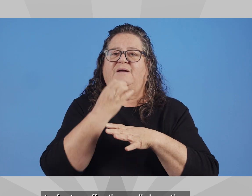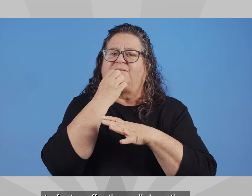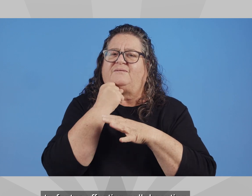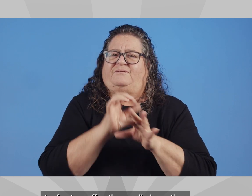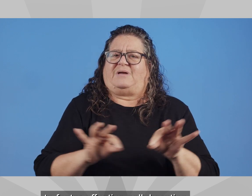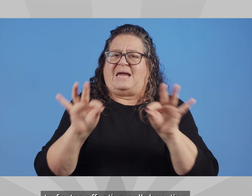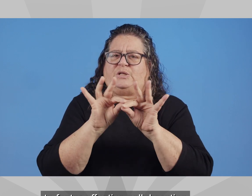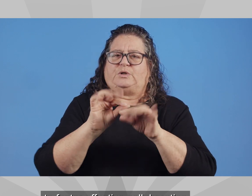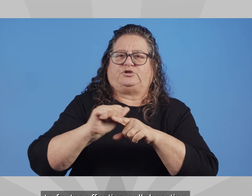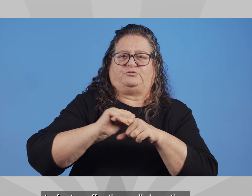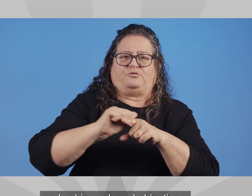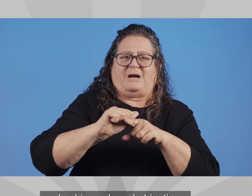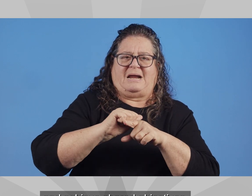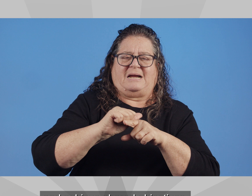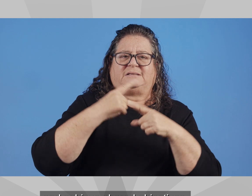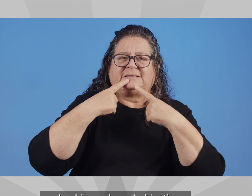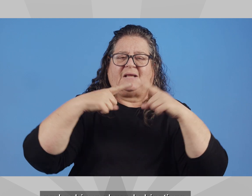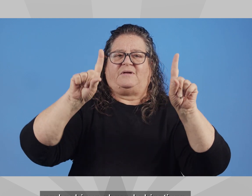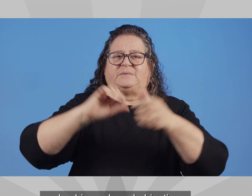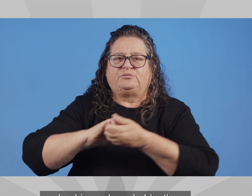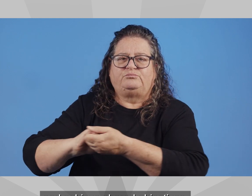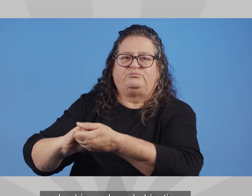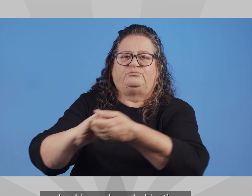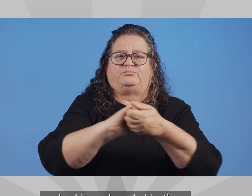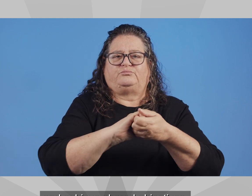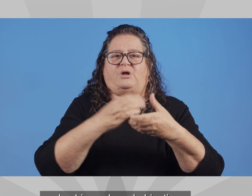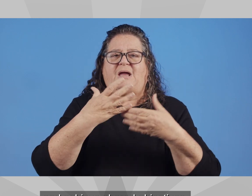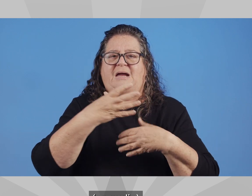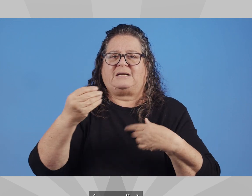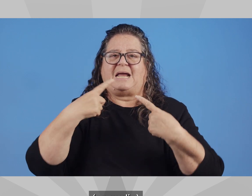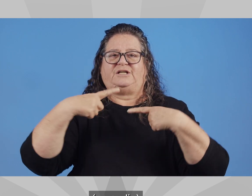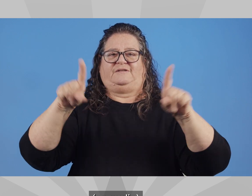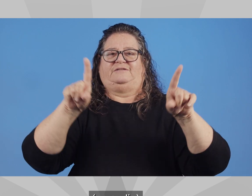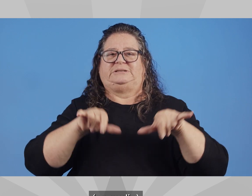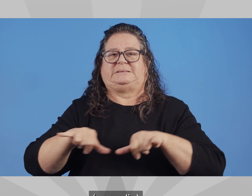foster effective collaboration and achieve shared objectives.